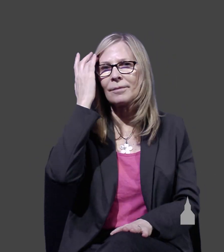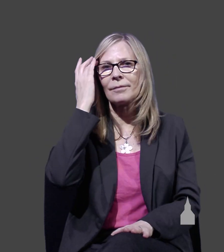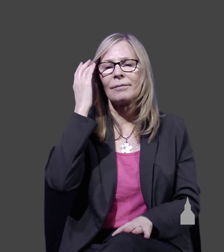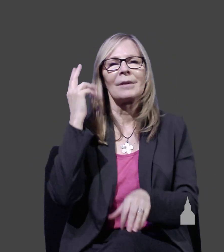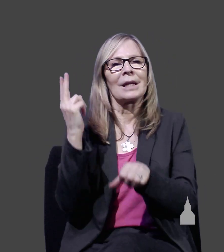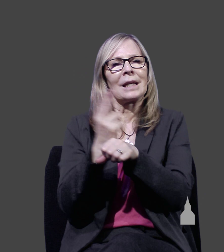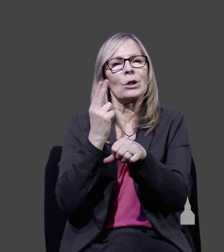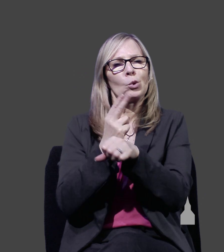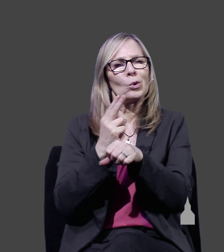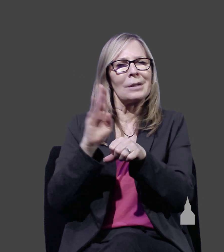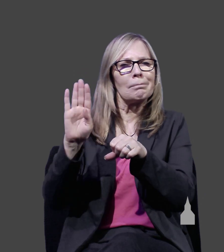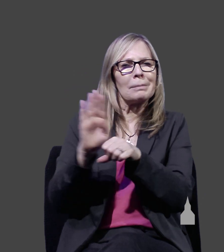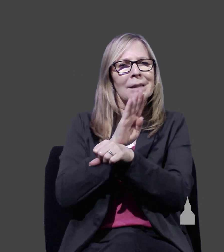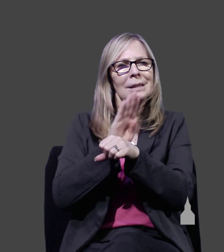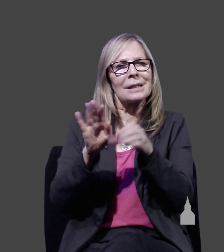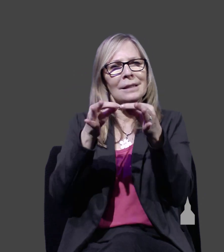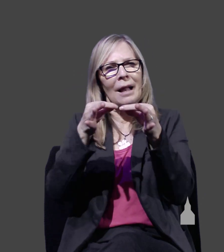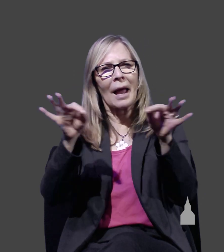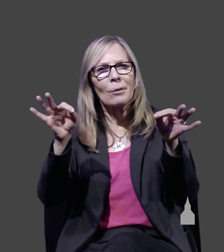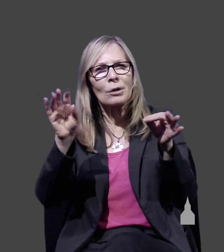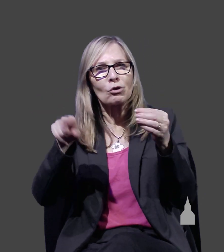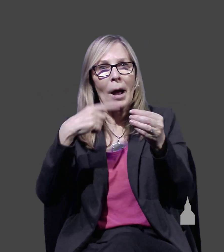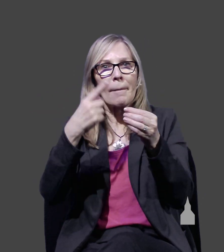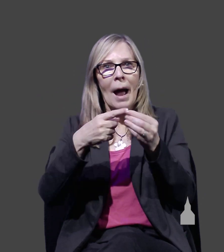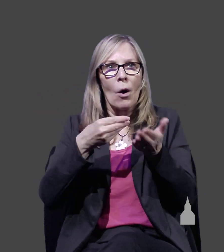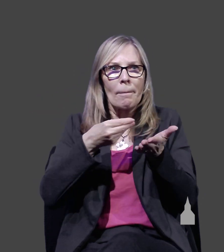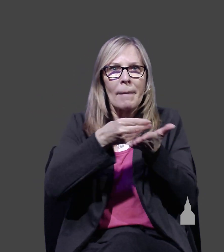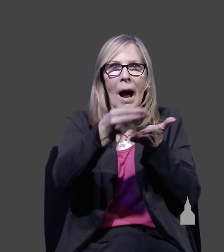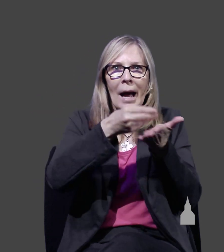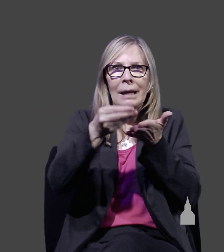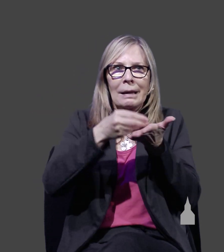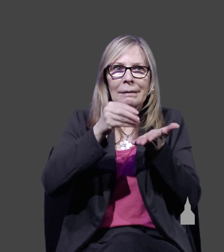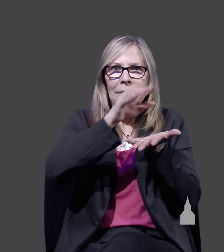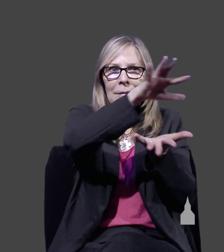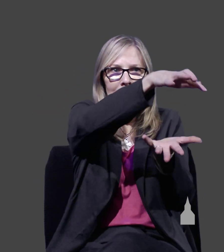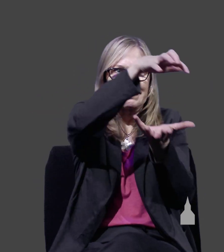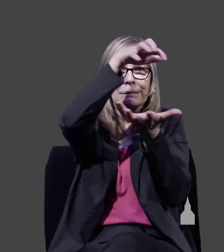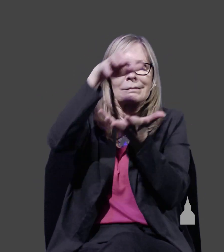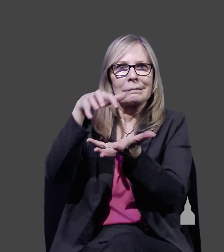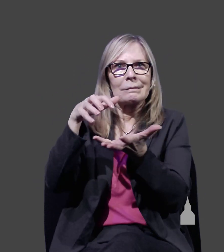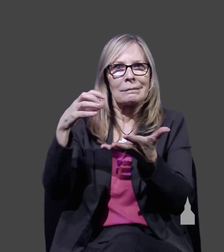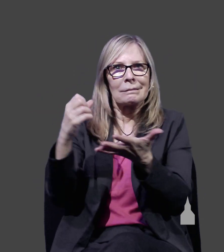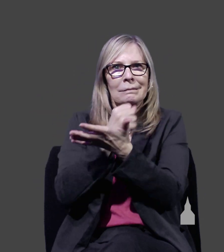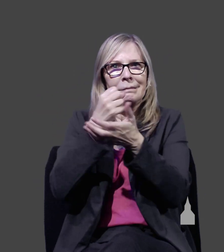commercial language that has to do with buy up the opportunities.